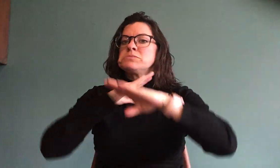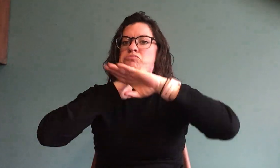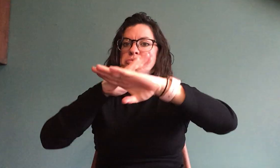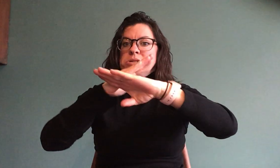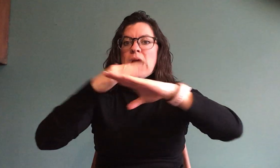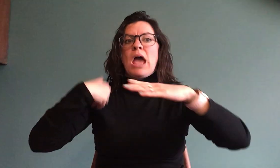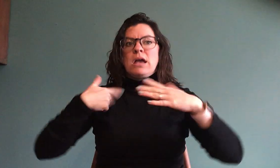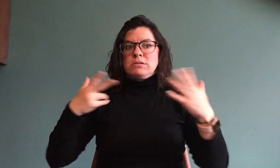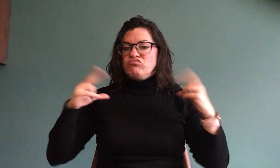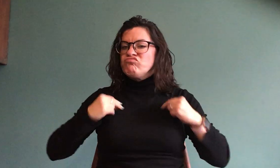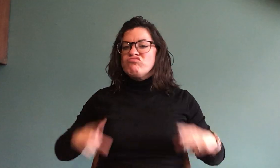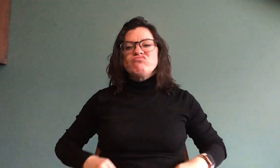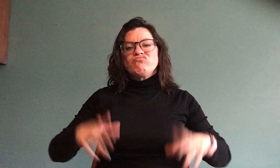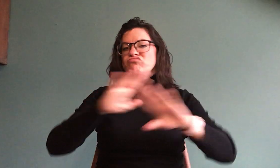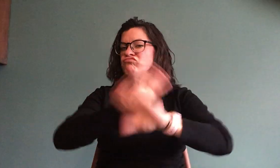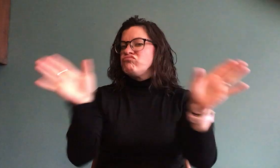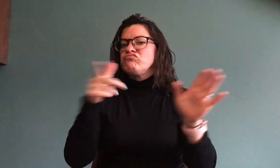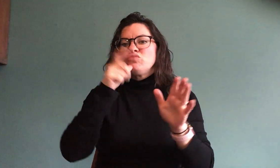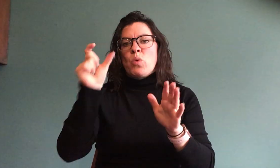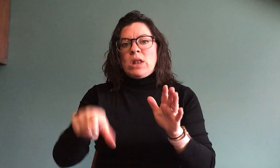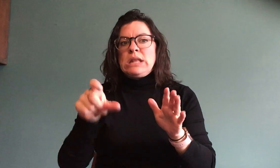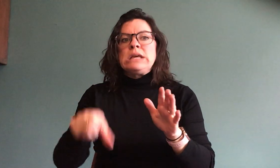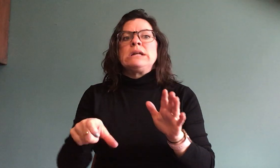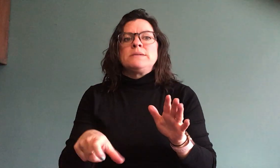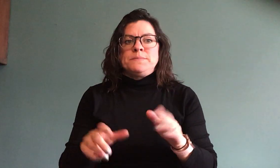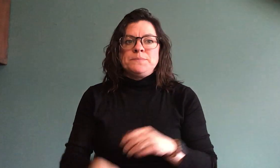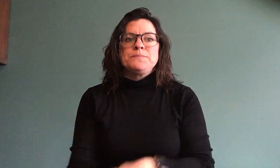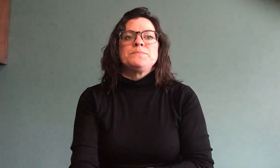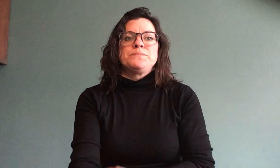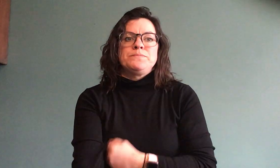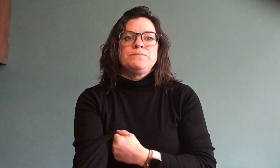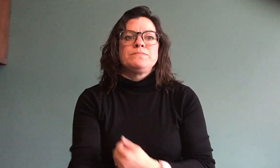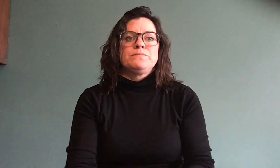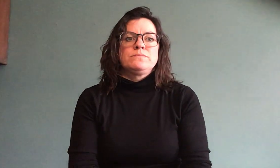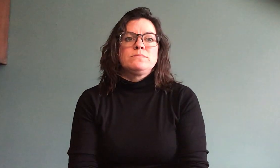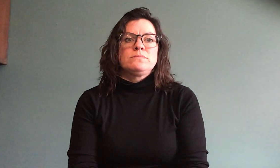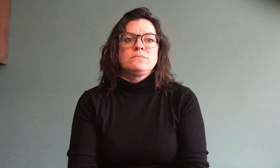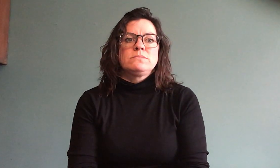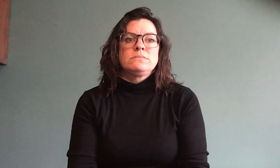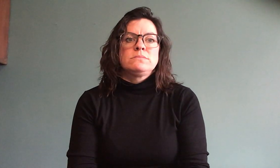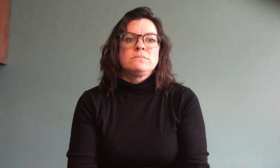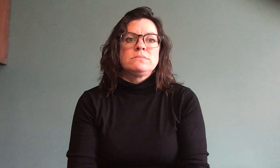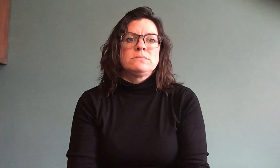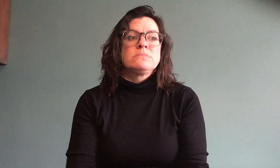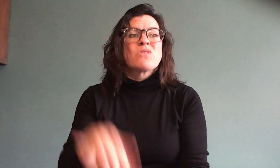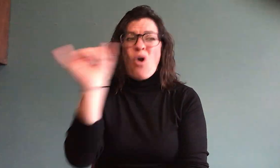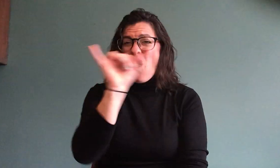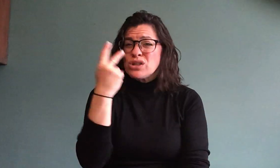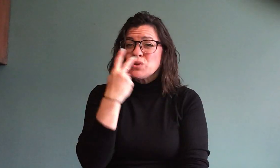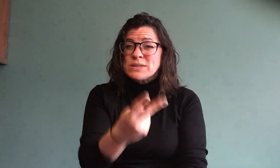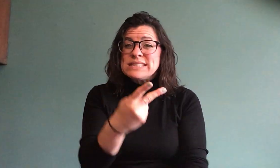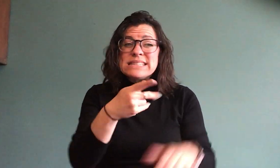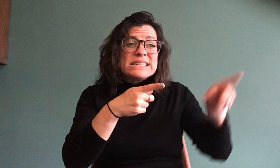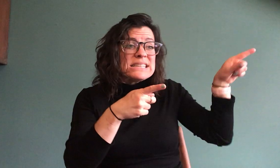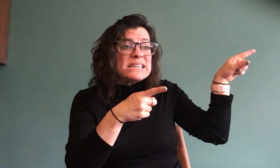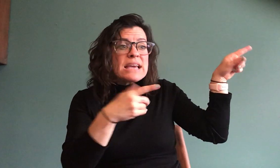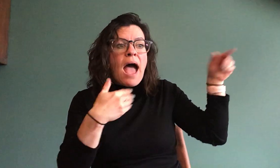Okay. There's also a tow board, so nothing can be kicked off. Okay, nothing can be kicked off